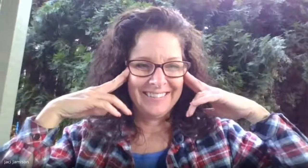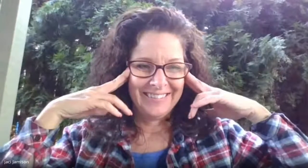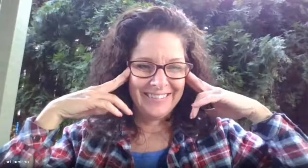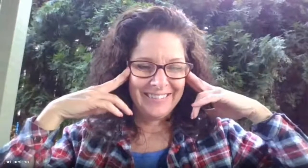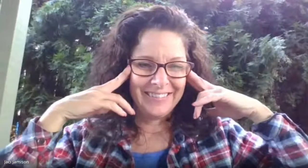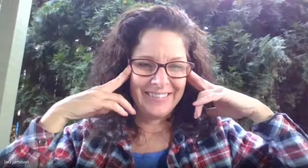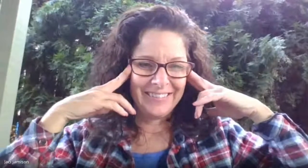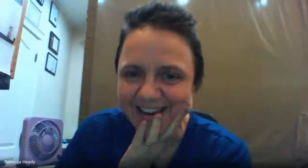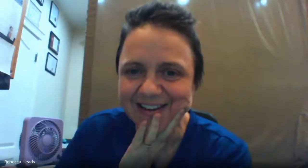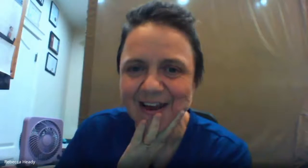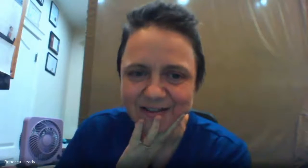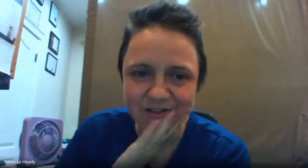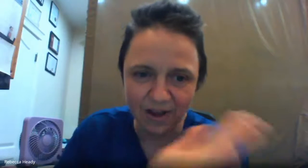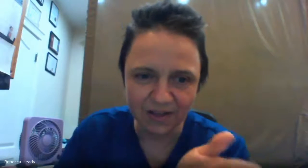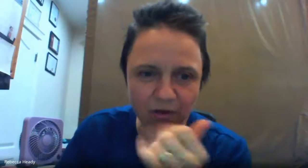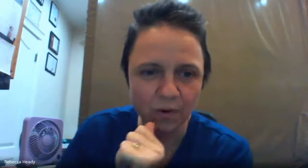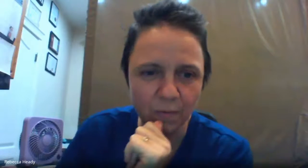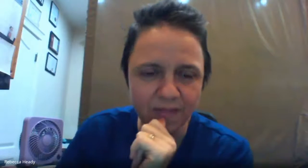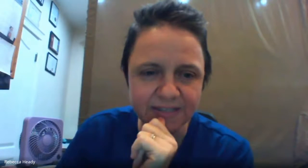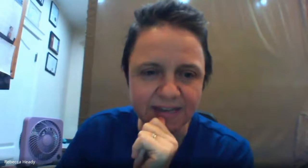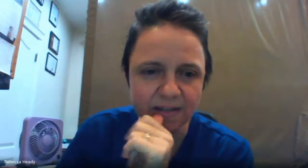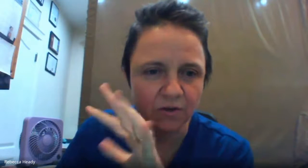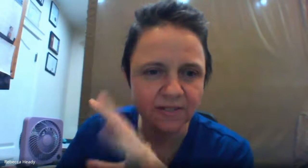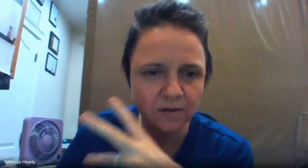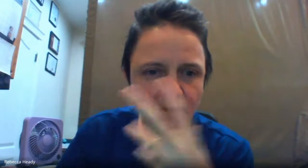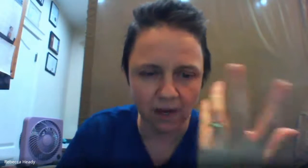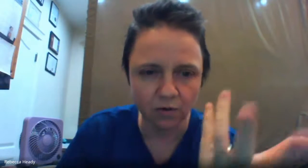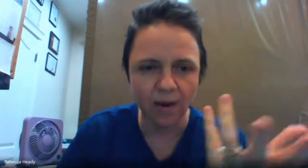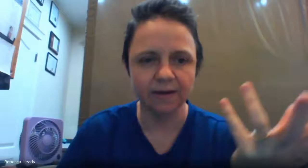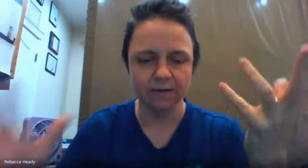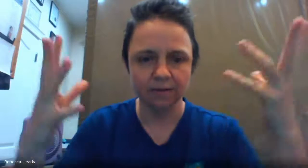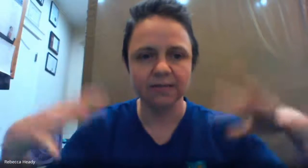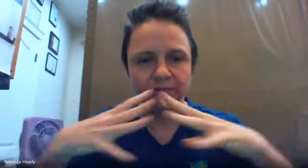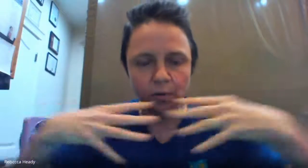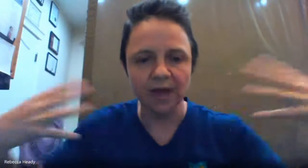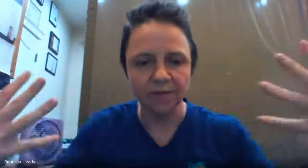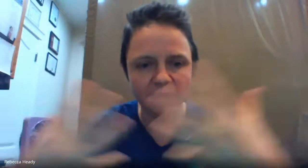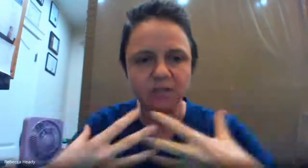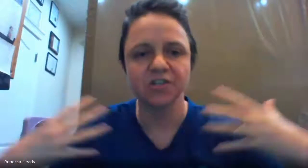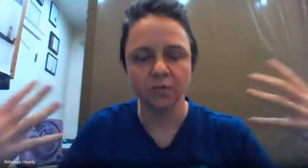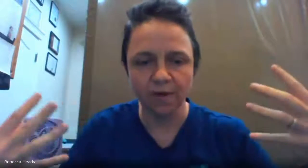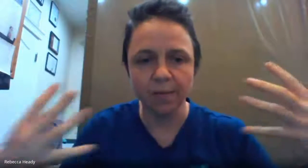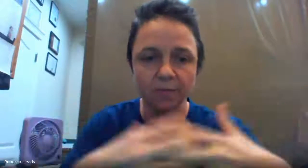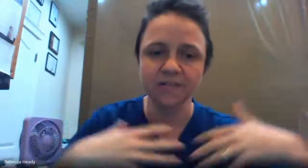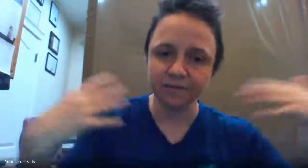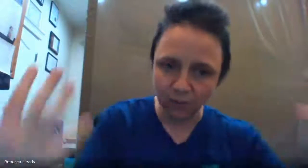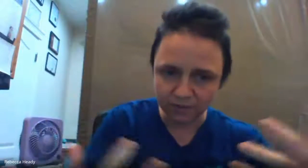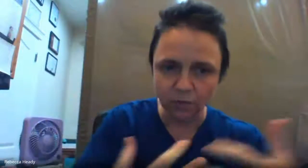not. Again, not you. I think you were the one that said that you're still not quite in the deaf world, have a lot of association with maybe other deaf adults or adult